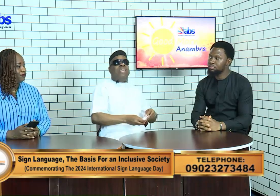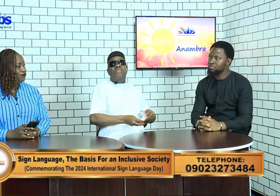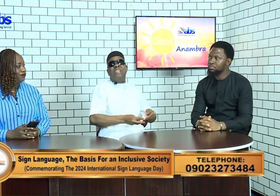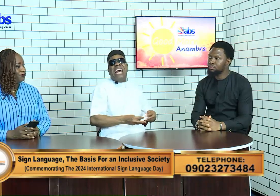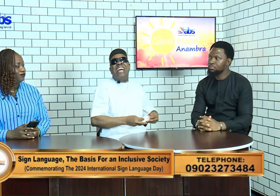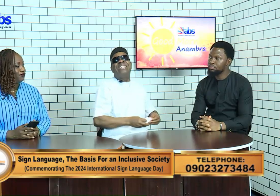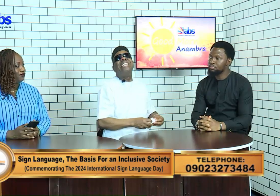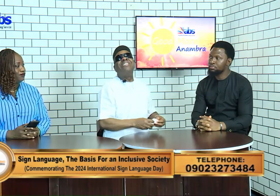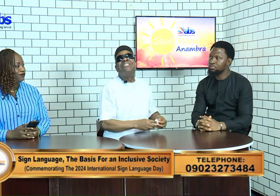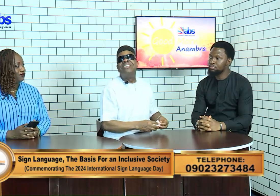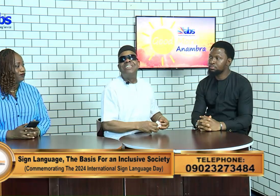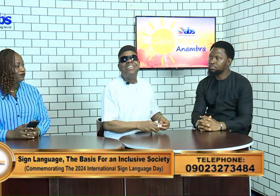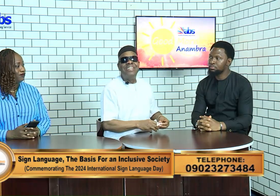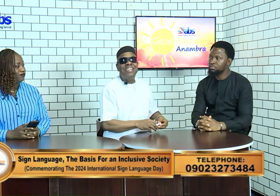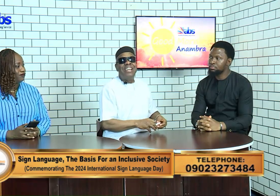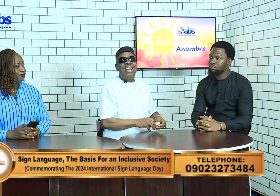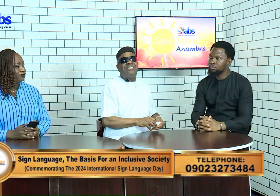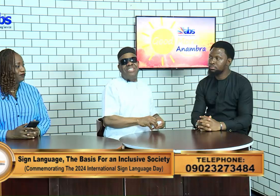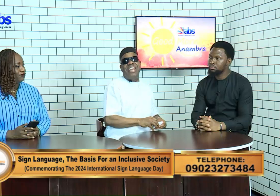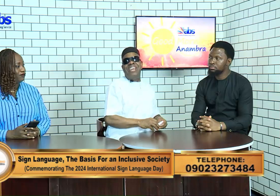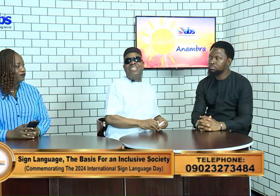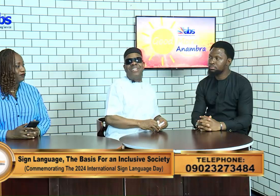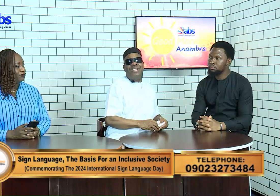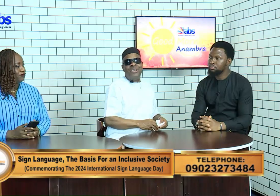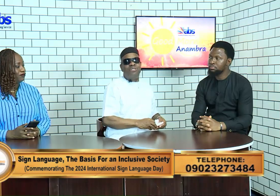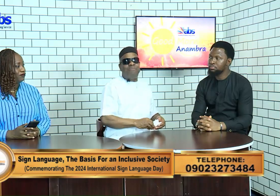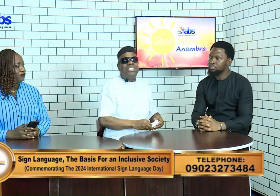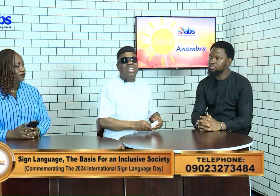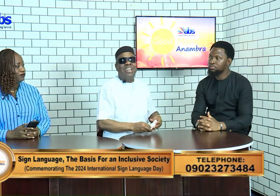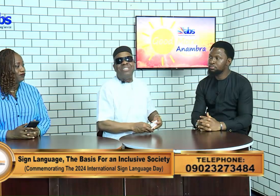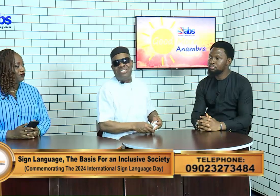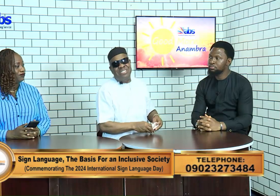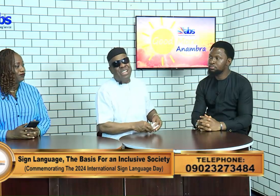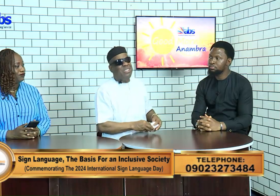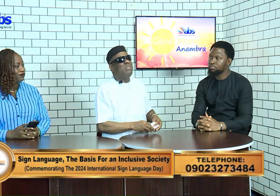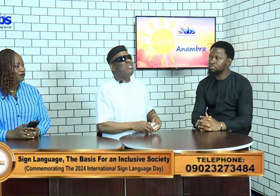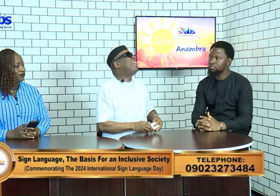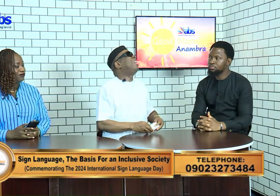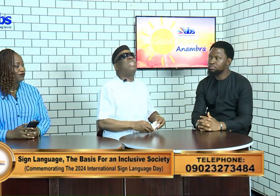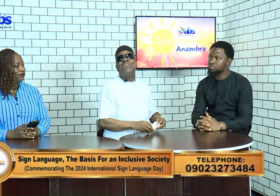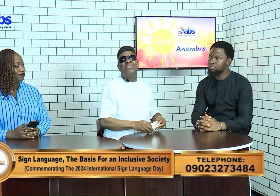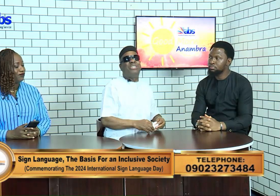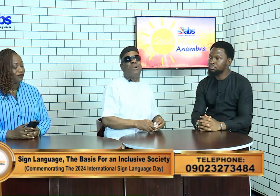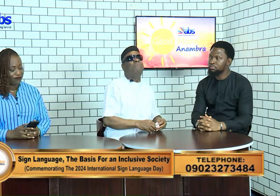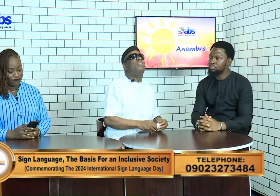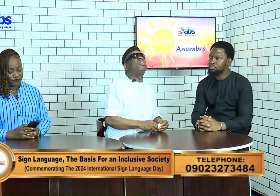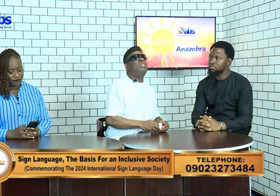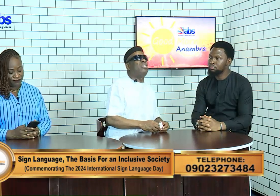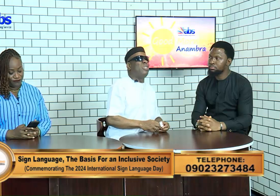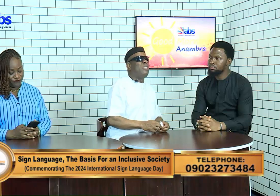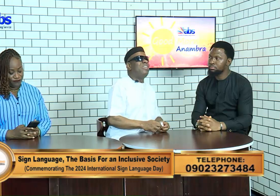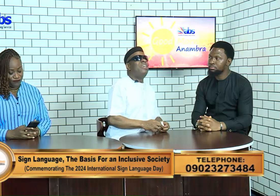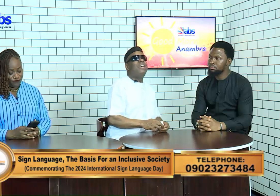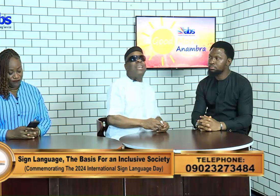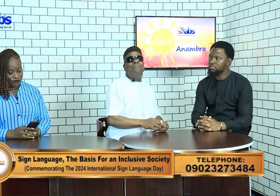be given at least SA, Special Assistant on Sign Language